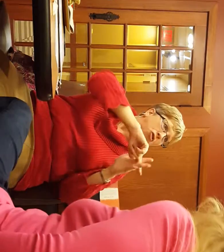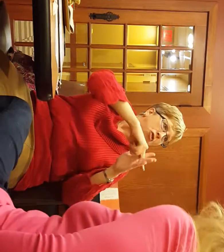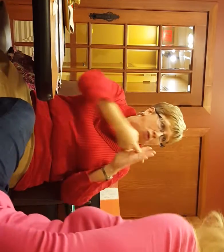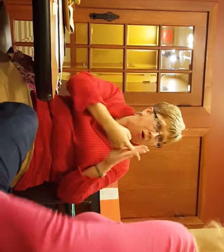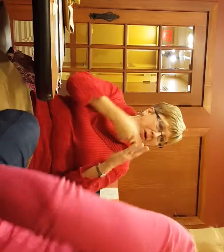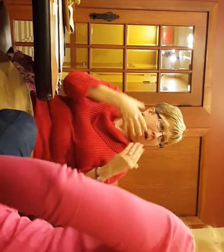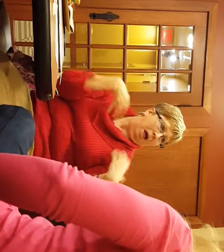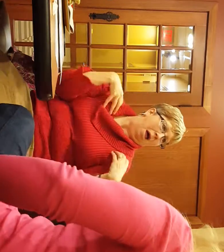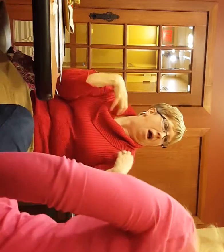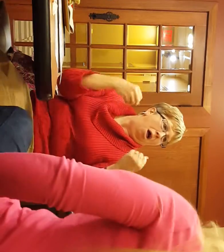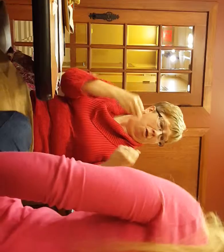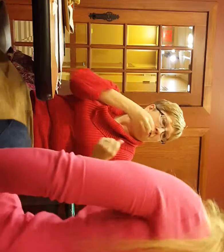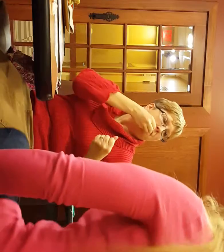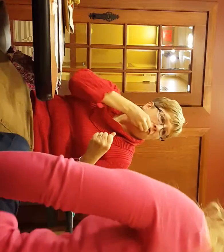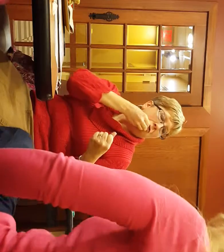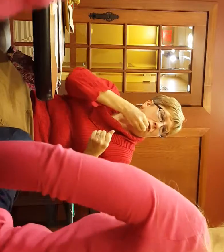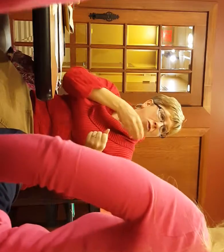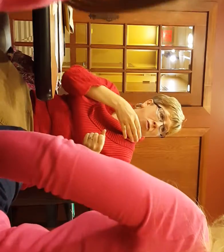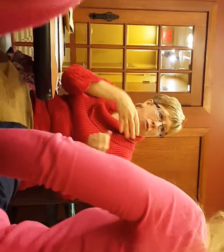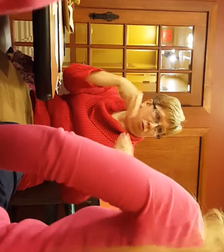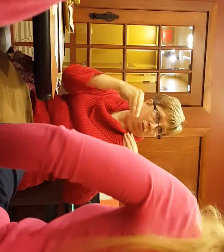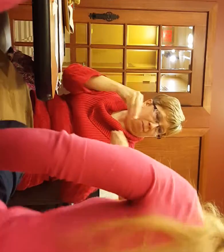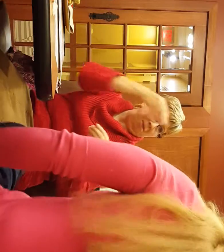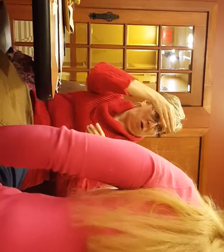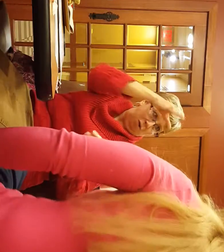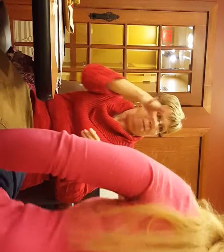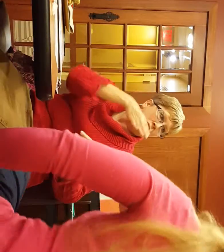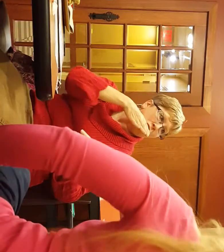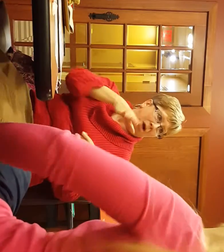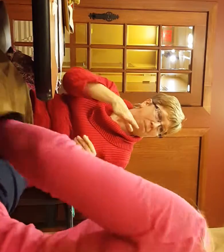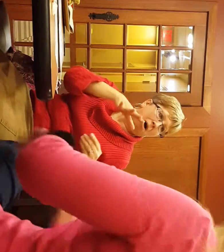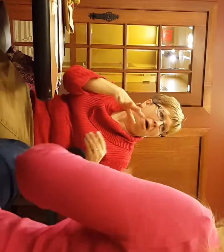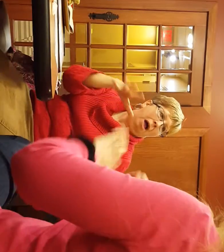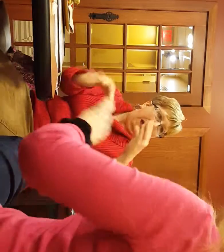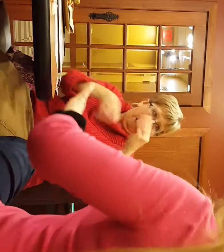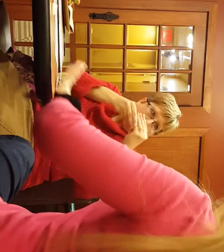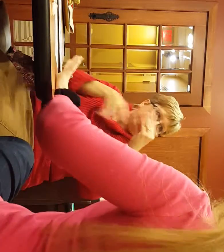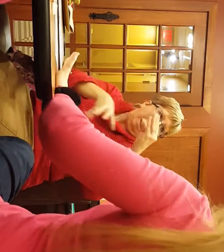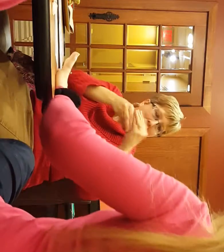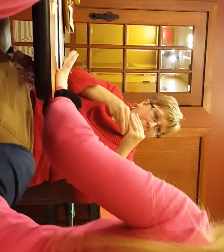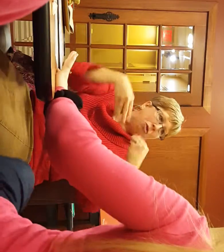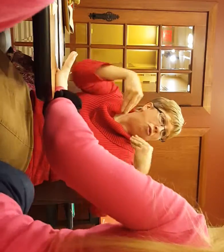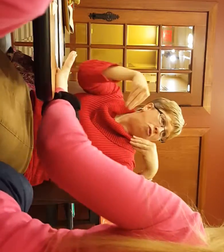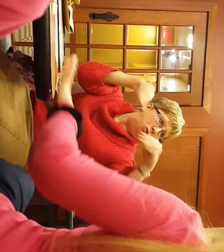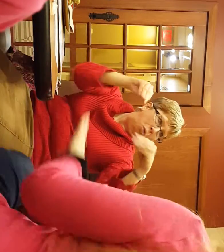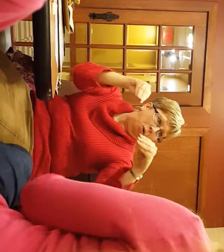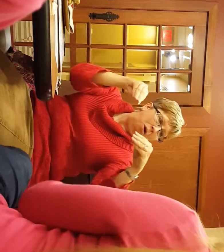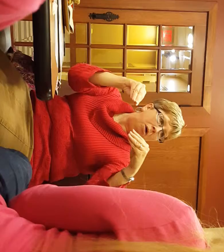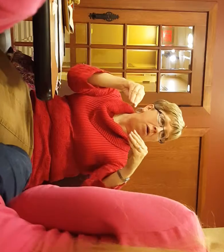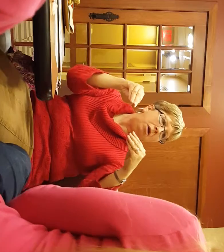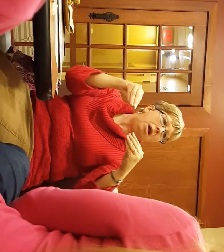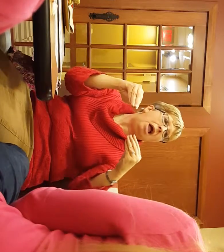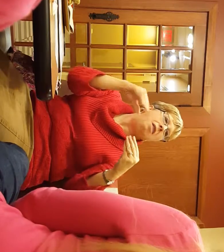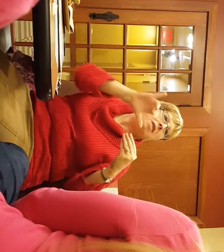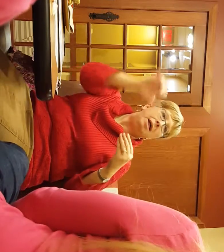it over the last 15 years or so. So that's kind of how I got introduced to essential oils in general, was